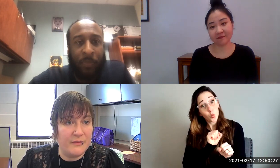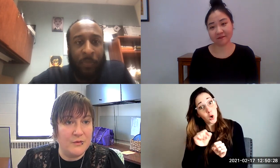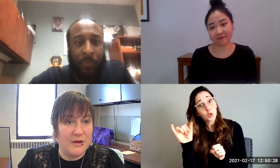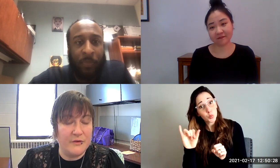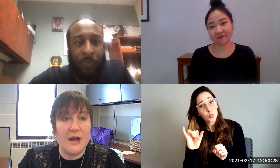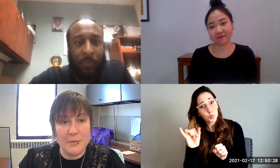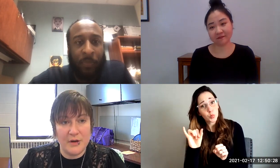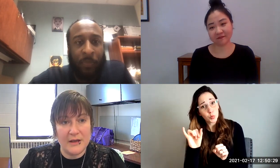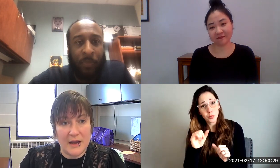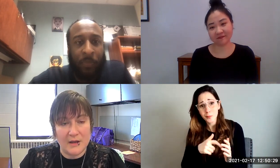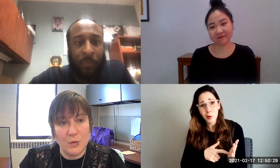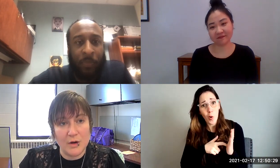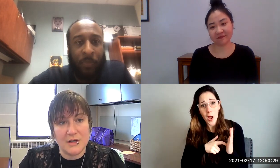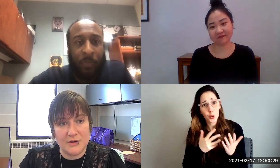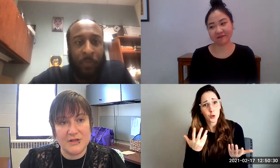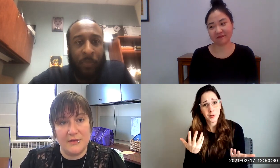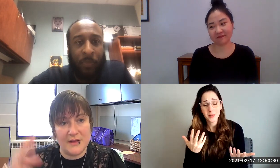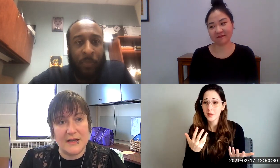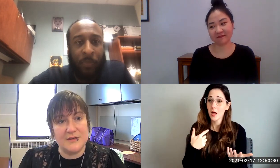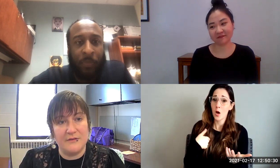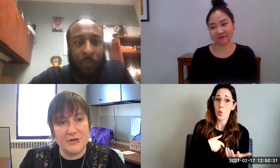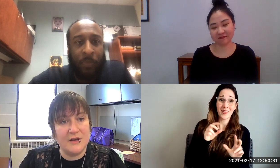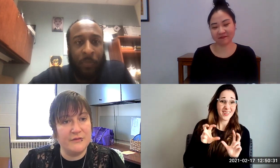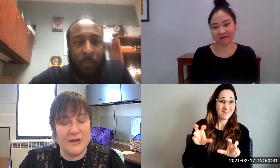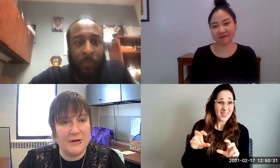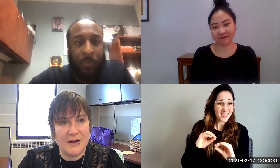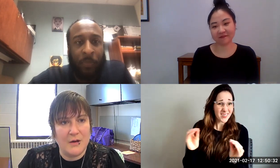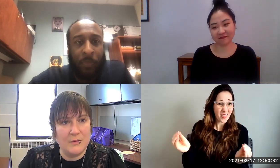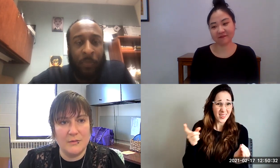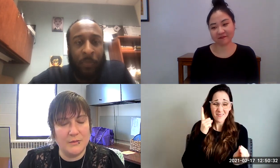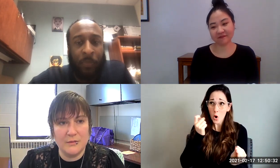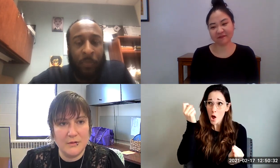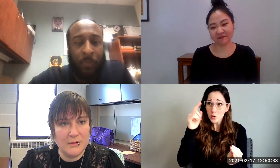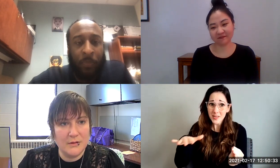mean, if you're not putting in any work to understand things outside of yourself, then